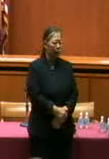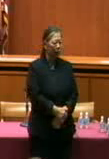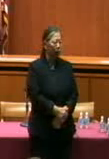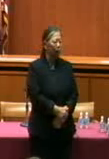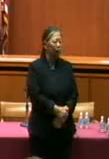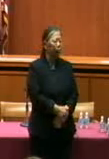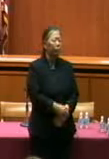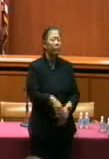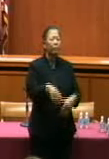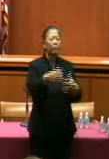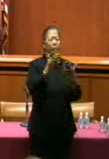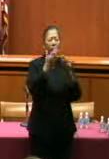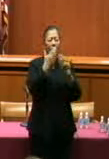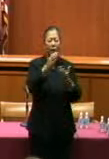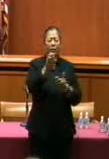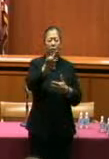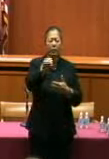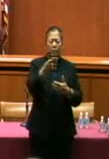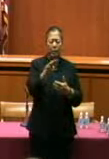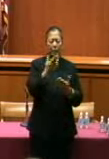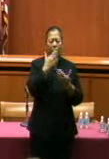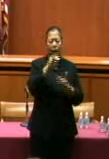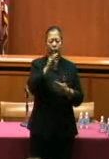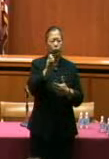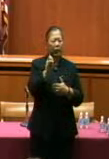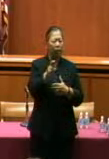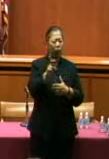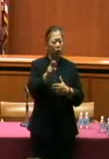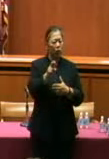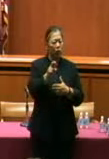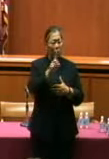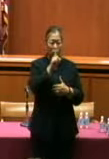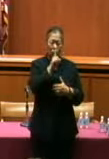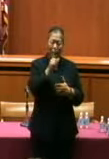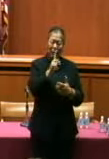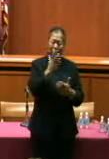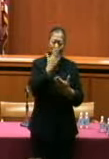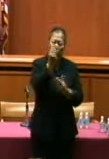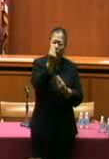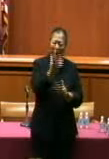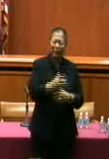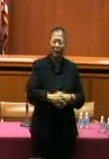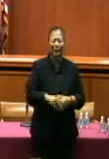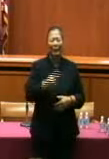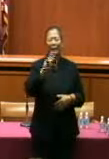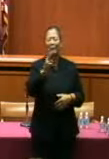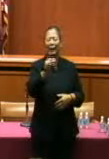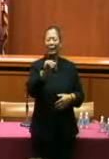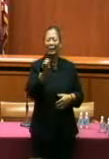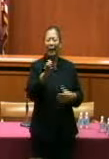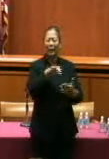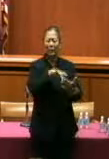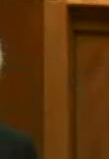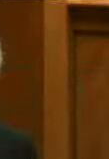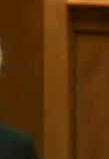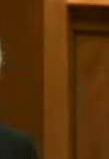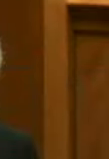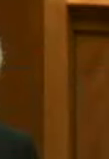Thank you, Elizabeth and Jennifer. I think that was very illuminating. And now our second case study is going to be